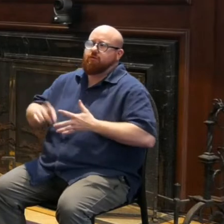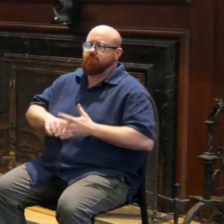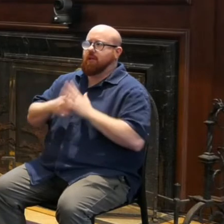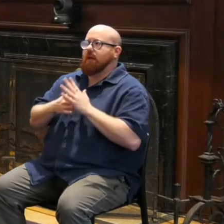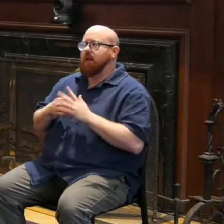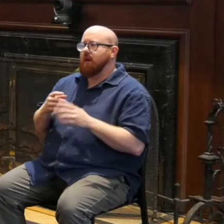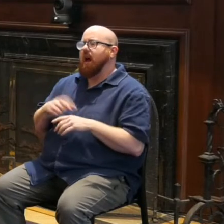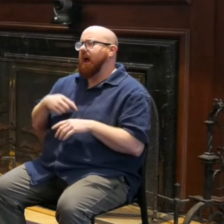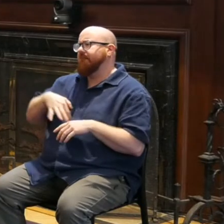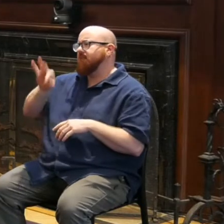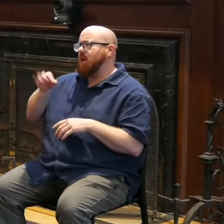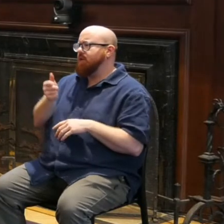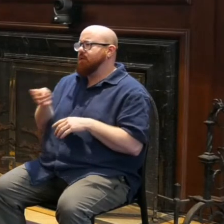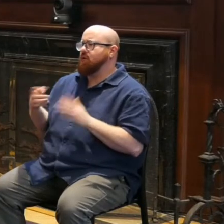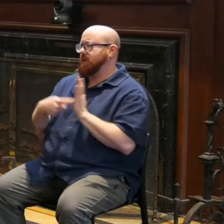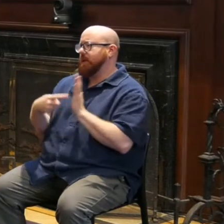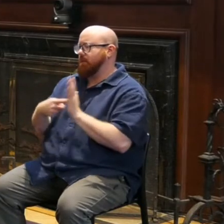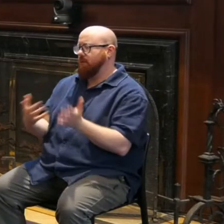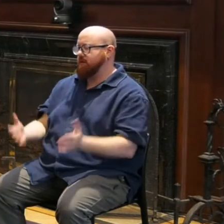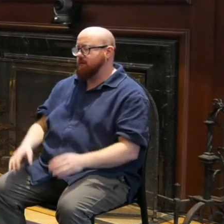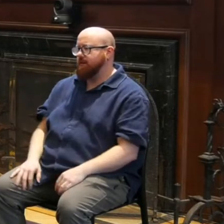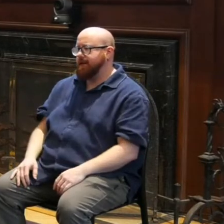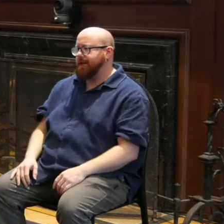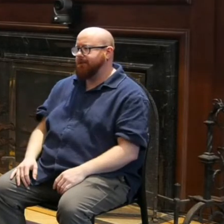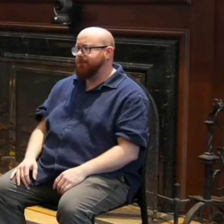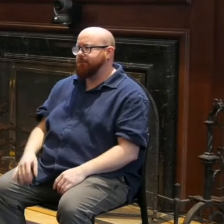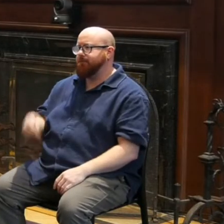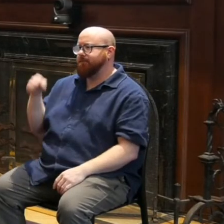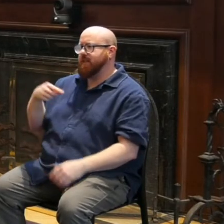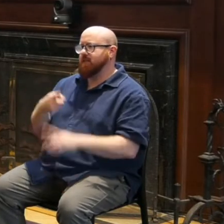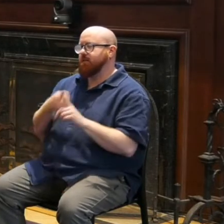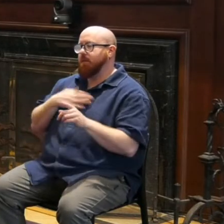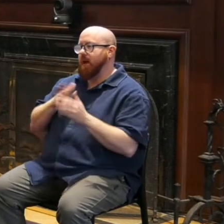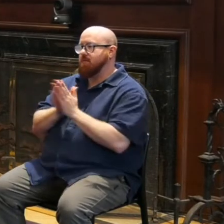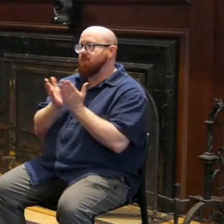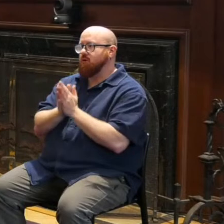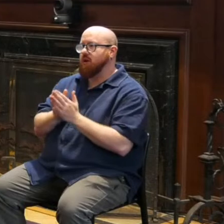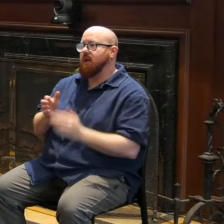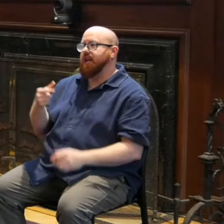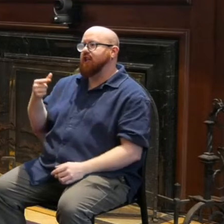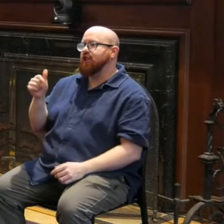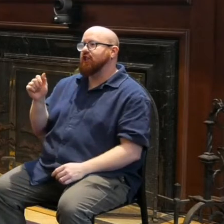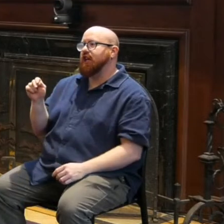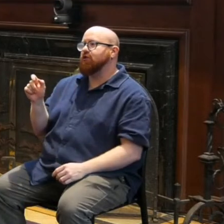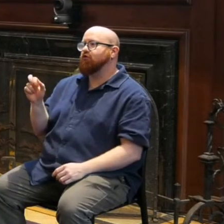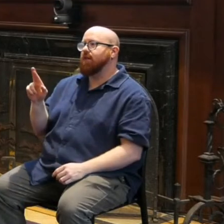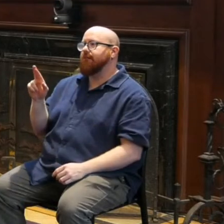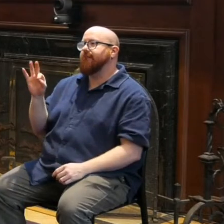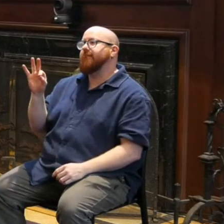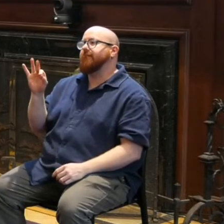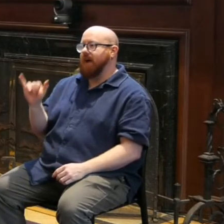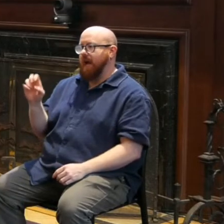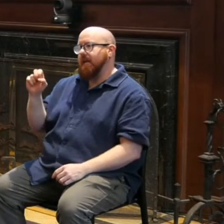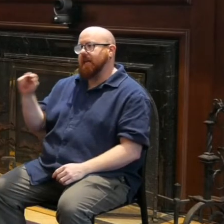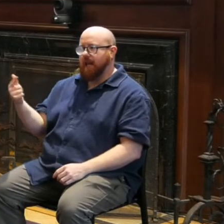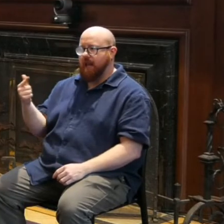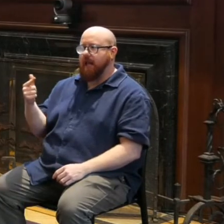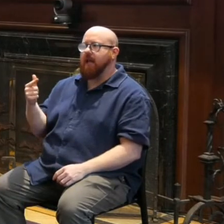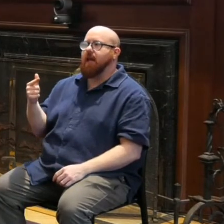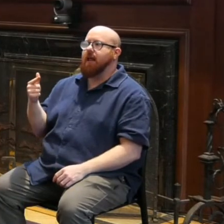a few examples of that. This is from my book, Gentrifying the Plague House, also done